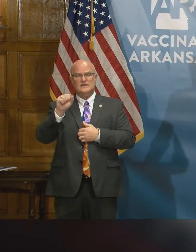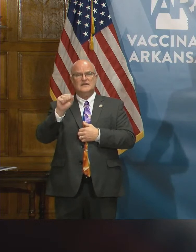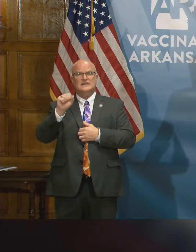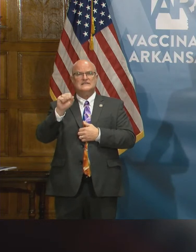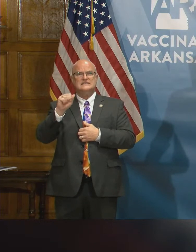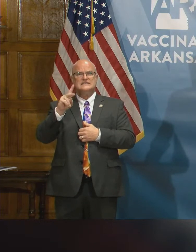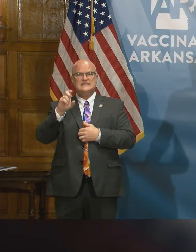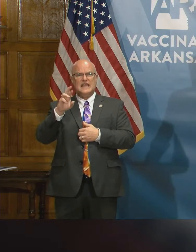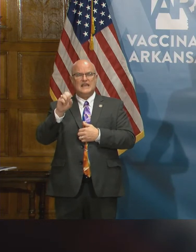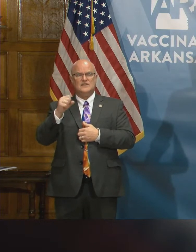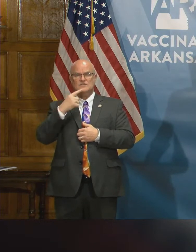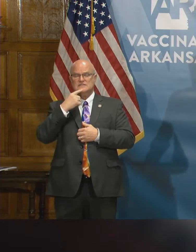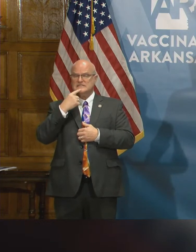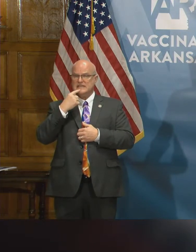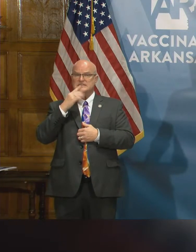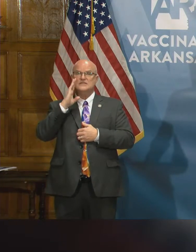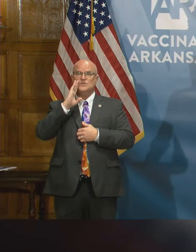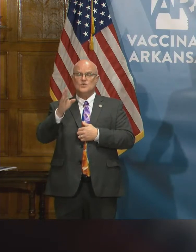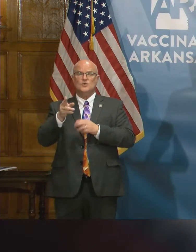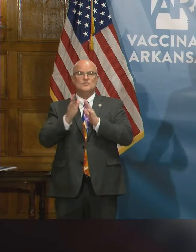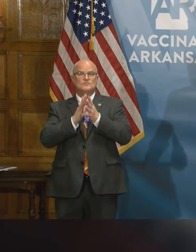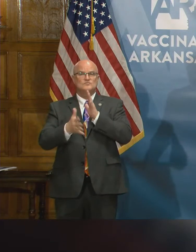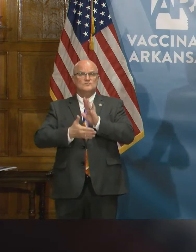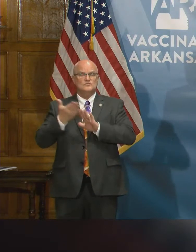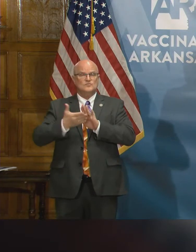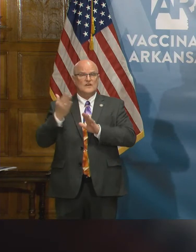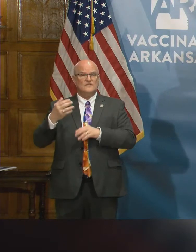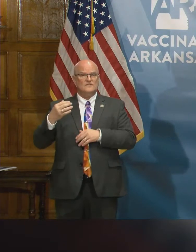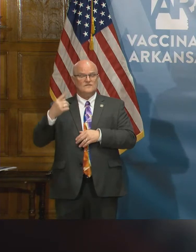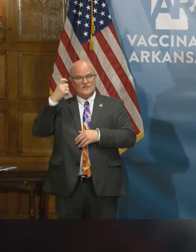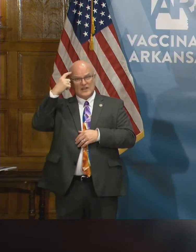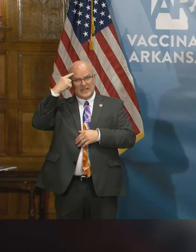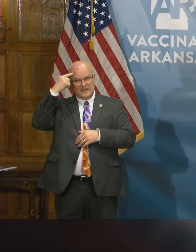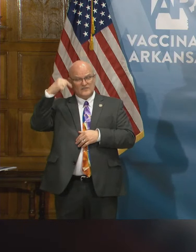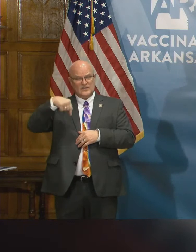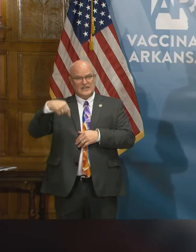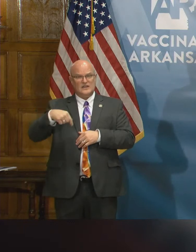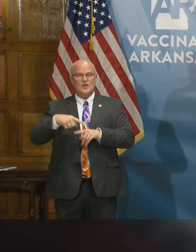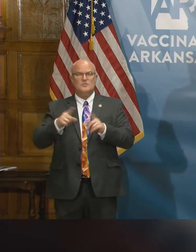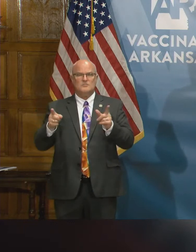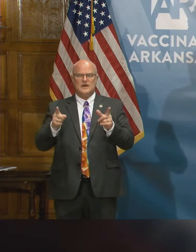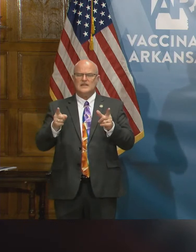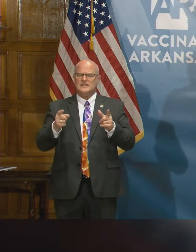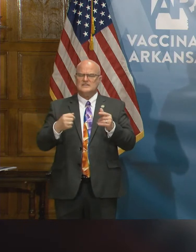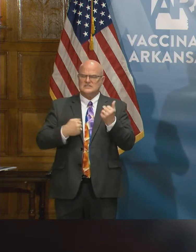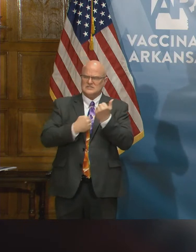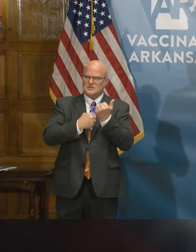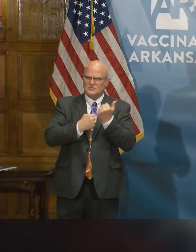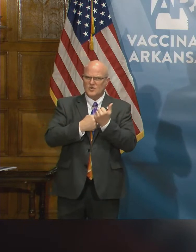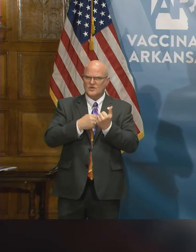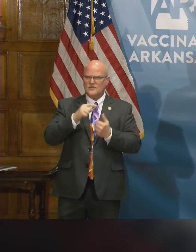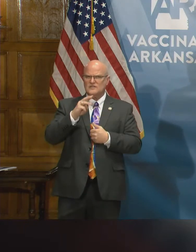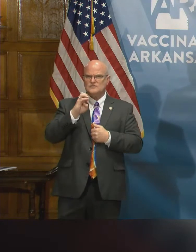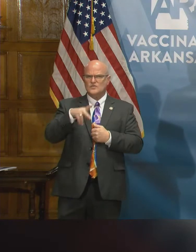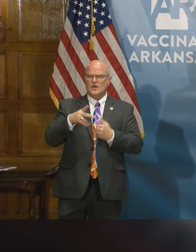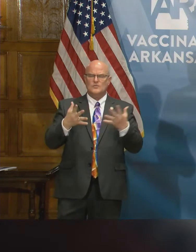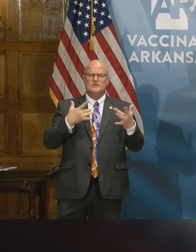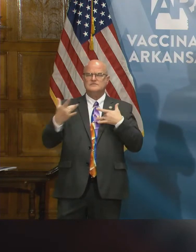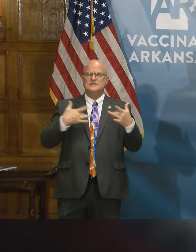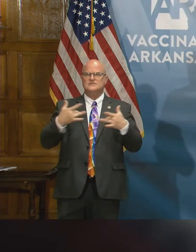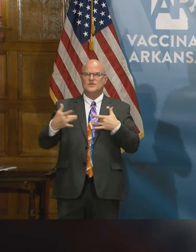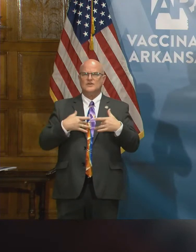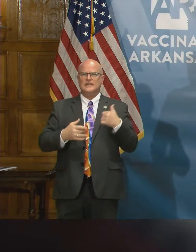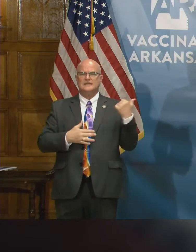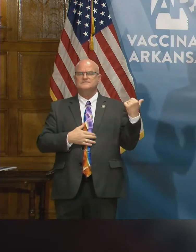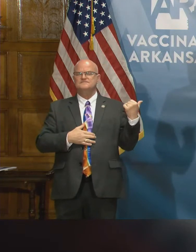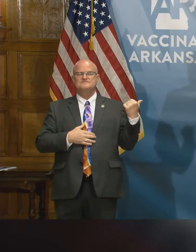rallies, she shared a lot of the same leadership qualities and supported former President Trump. I was wondering if you had any concerns or any thoughts on that. Oh,